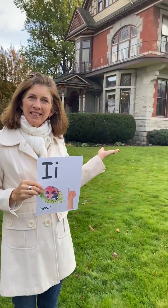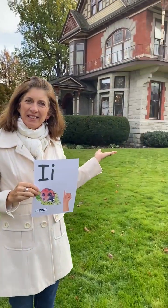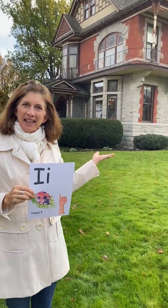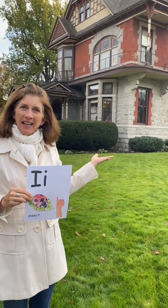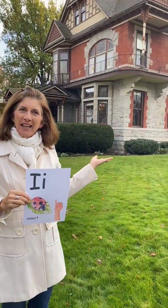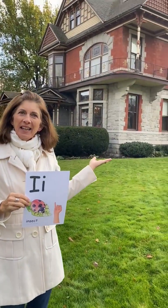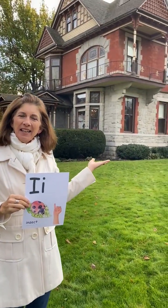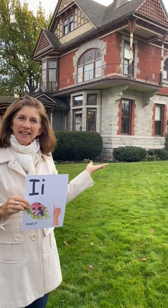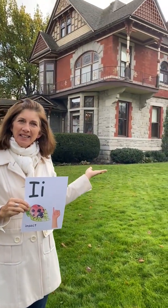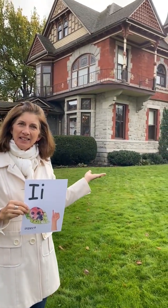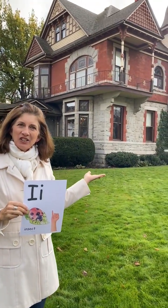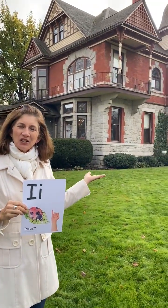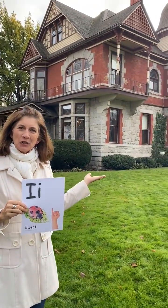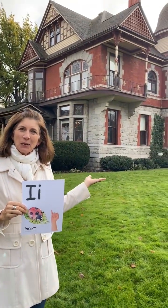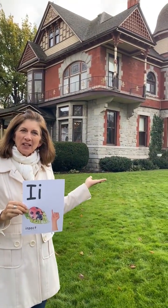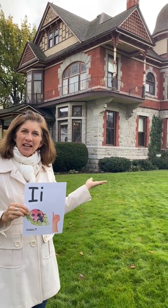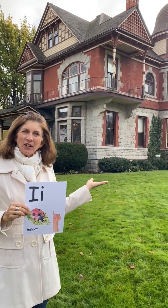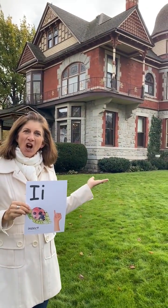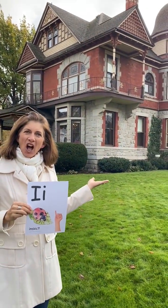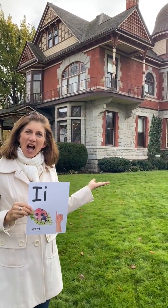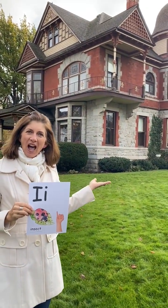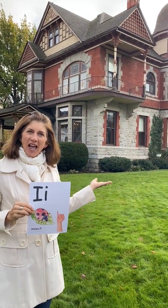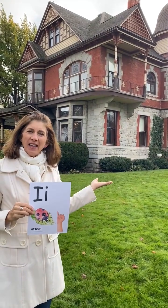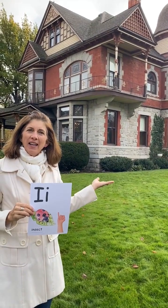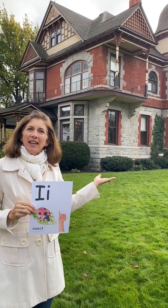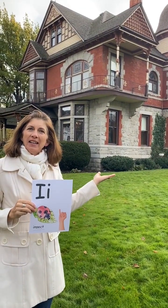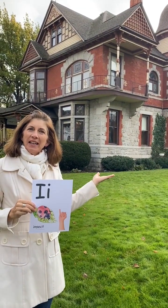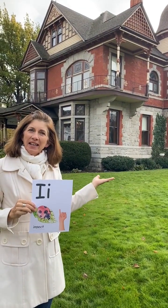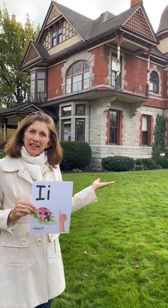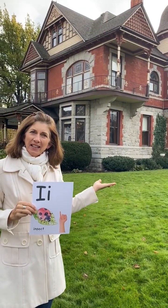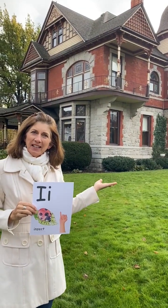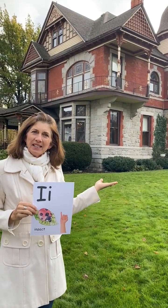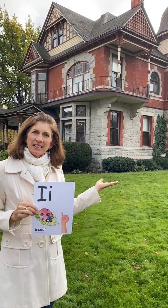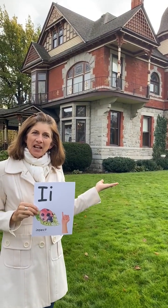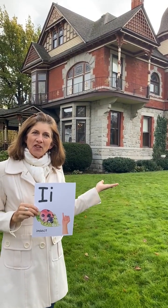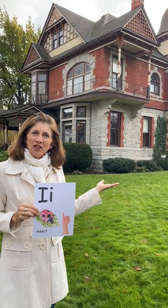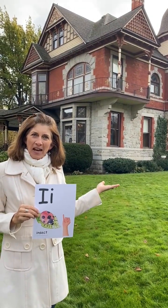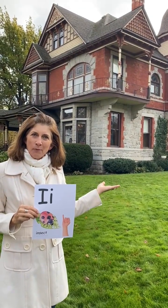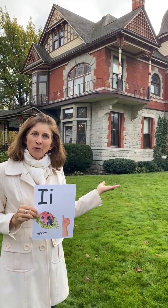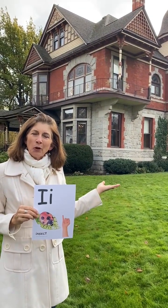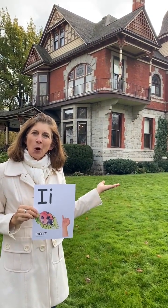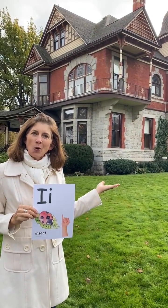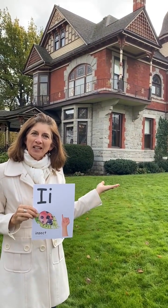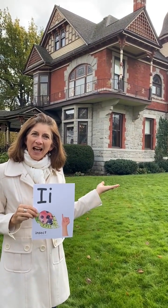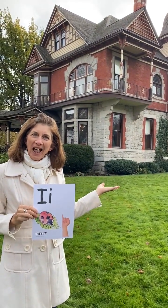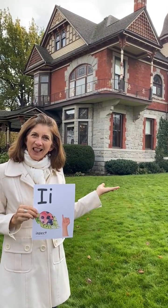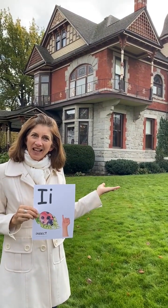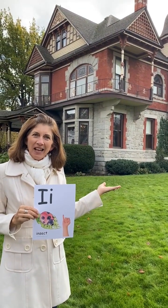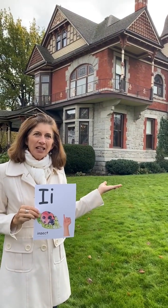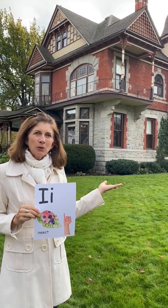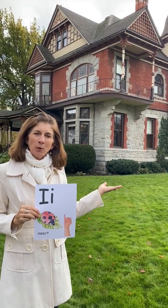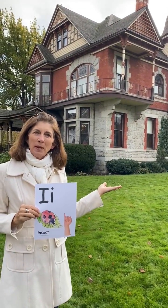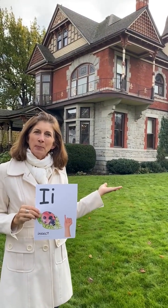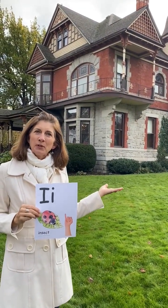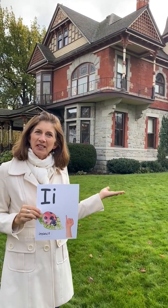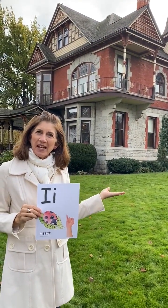In. In starts with the letter I. An inn is another name for a hotel. It's where people stay